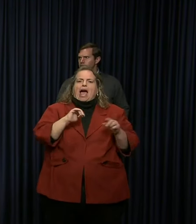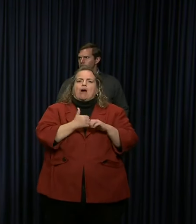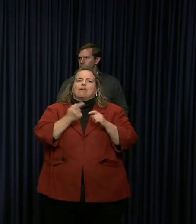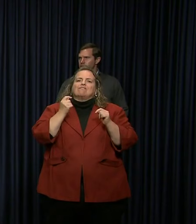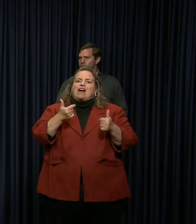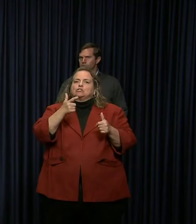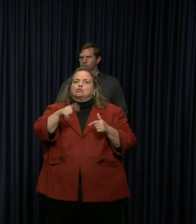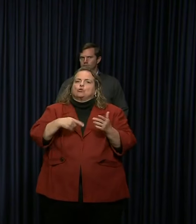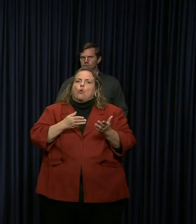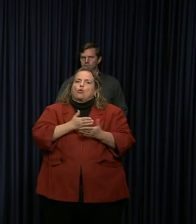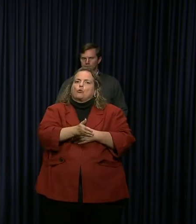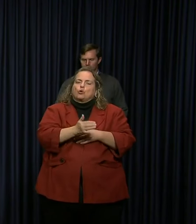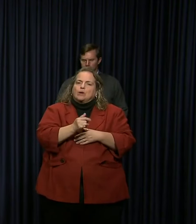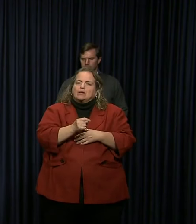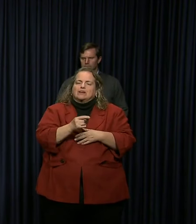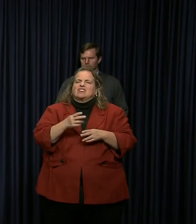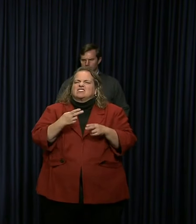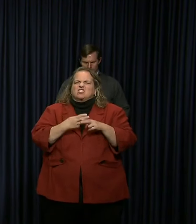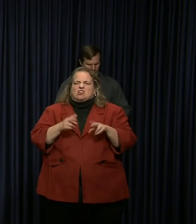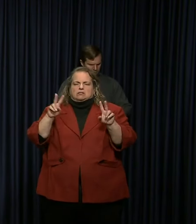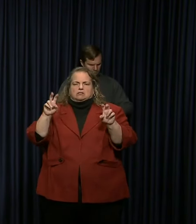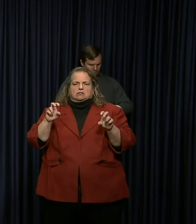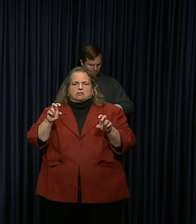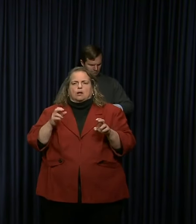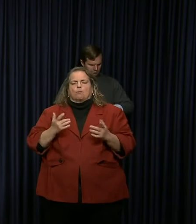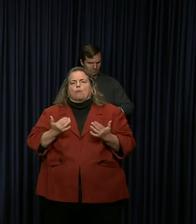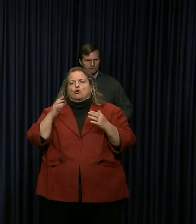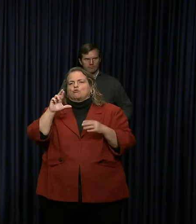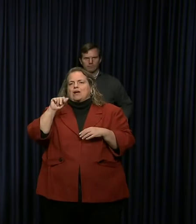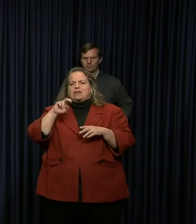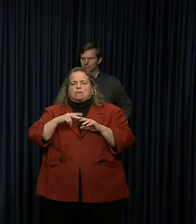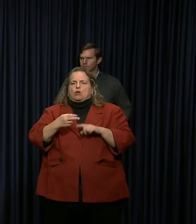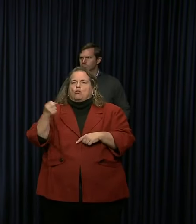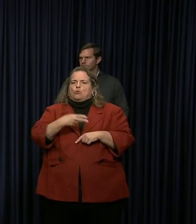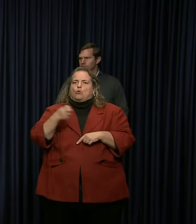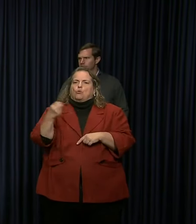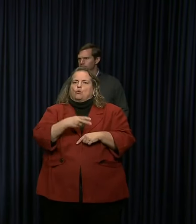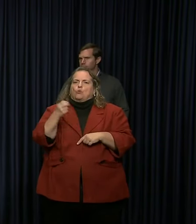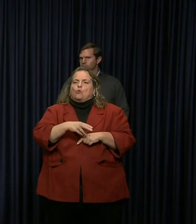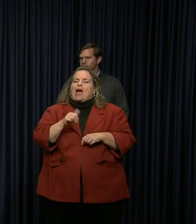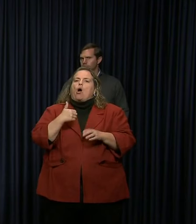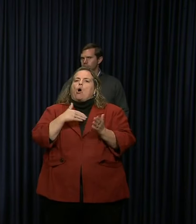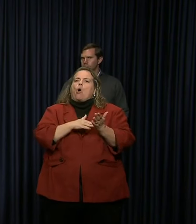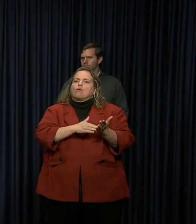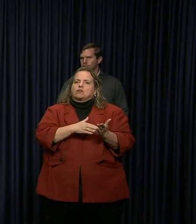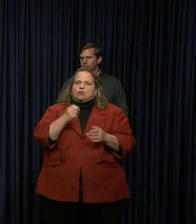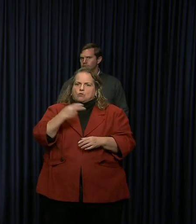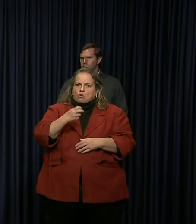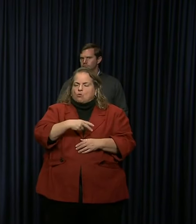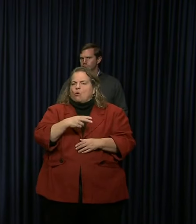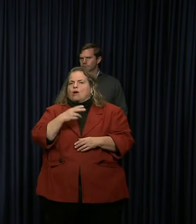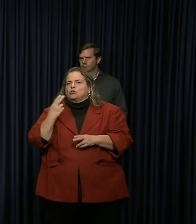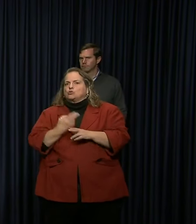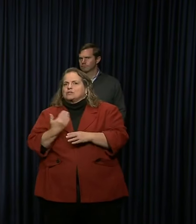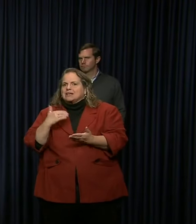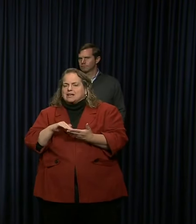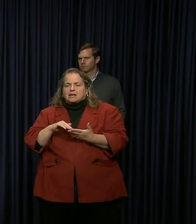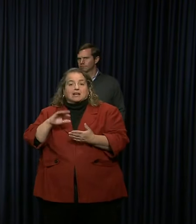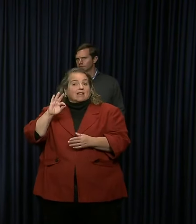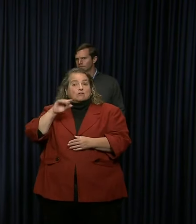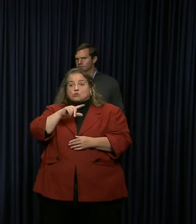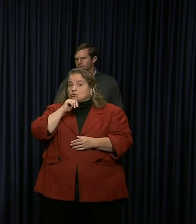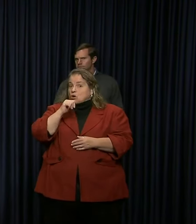can calculate what they call a burn rate. And if we don't report that, we don't get the materials from the federal government. So, and that's how they determine where the